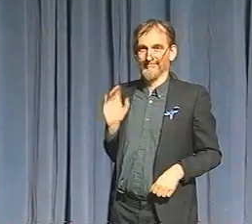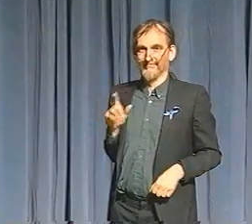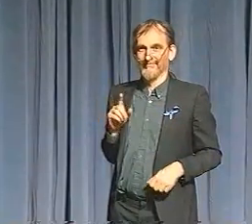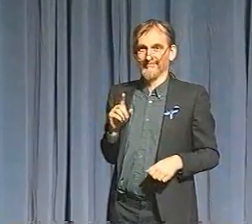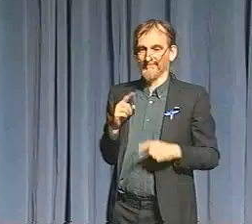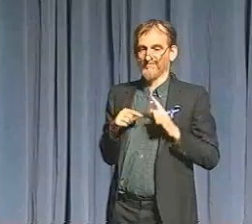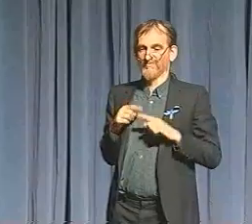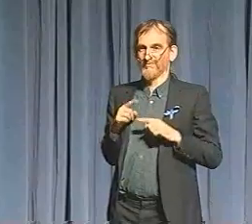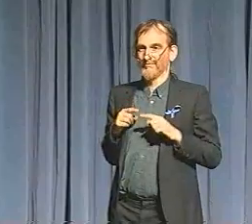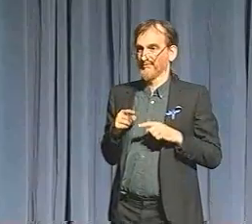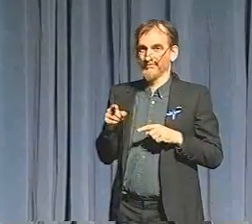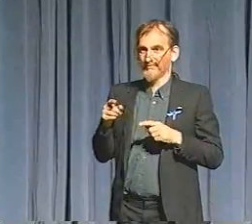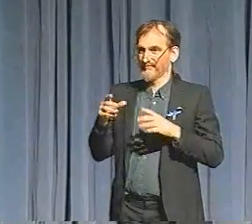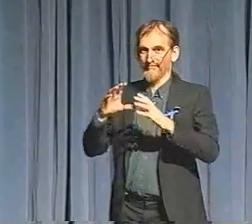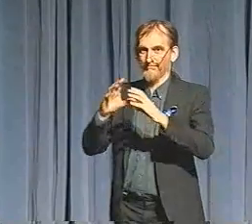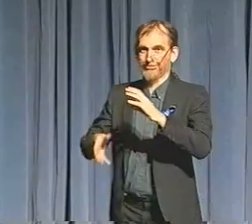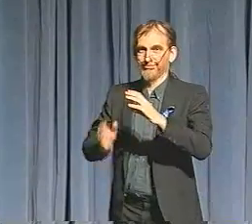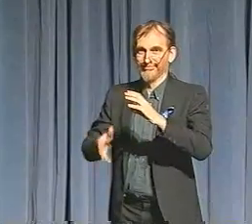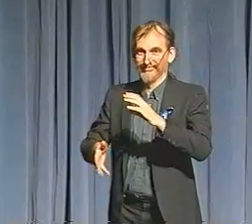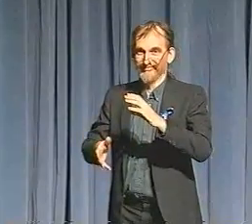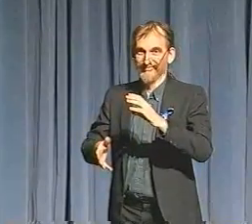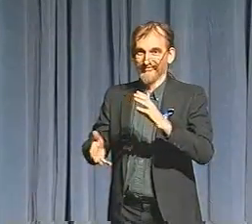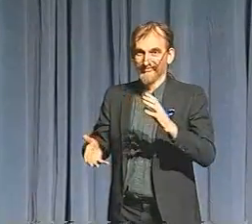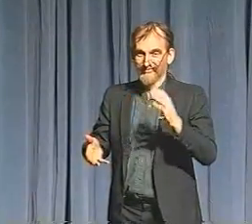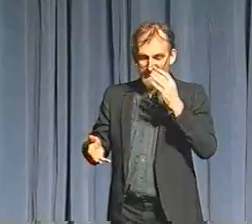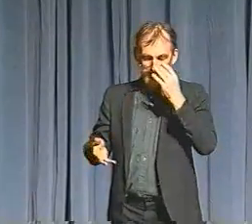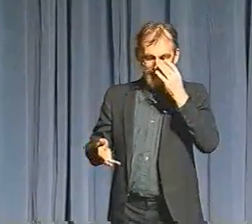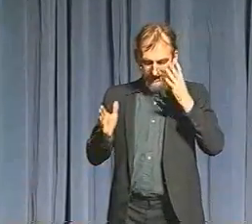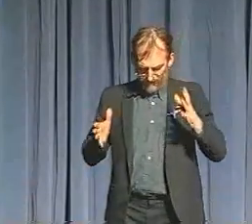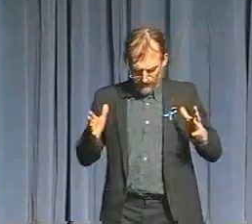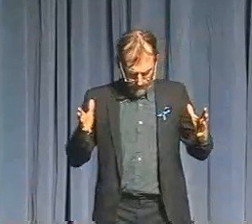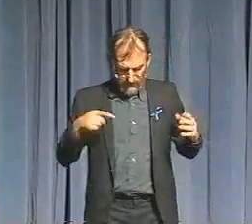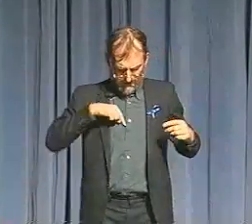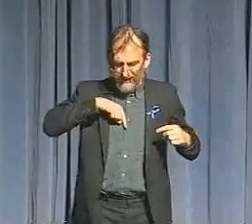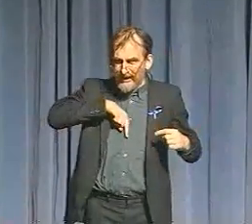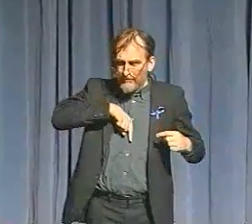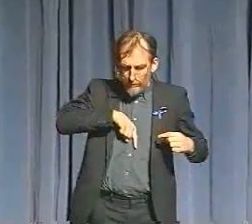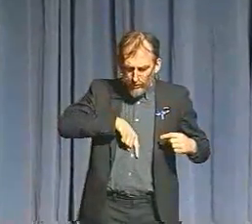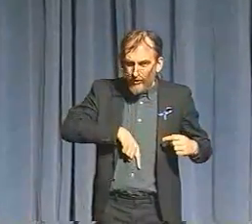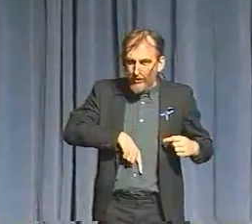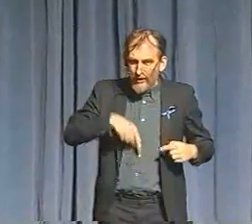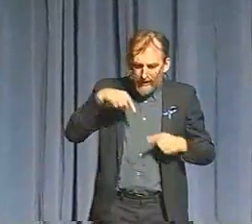some people stay in their own little cocoons. They don't reach out and communicate.